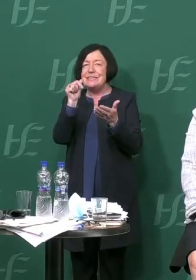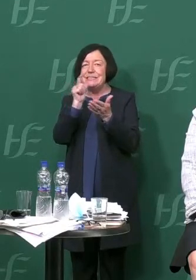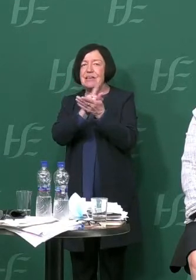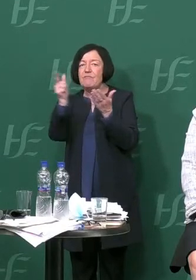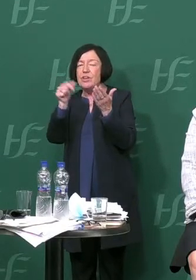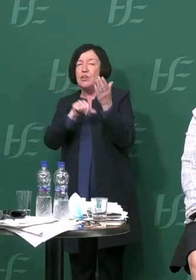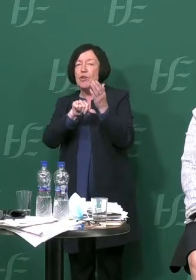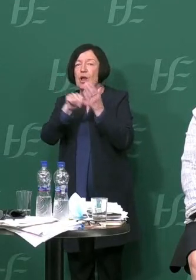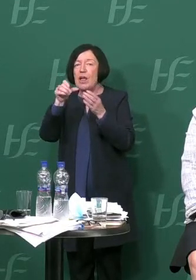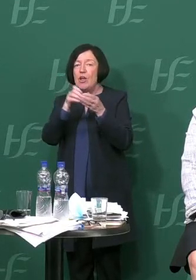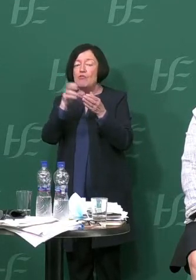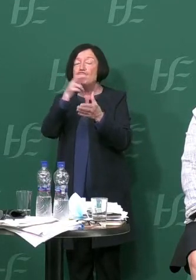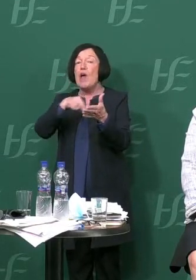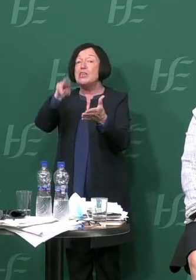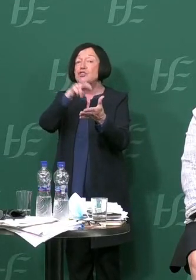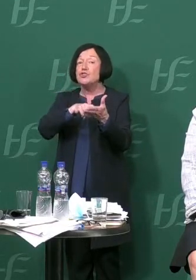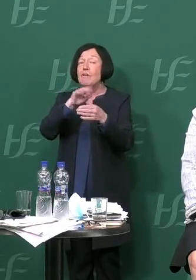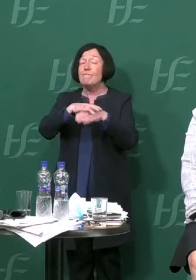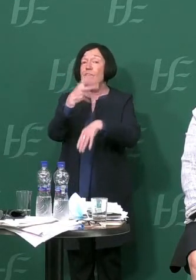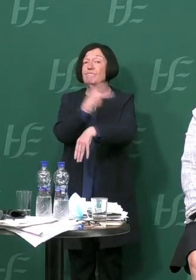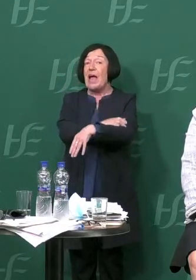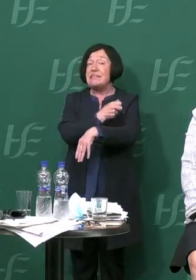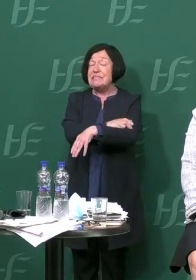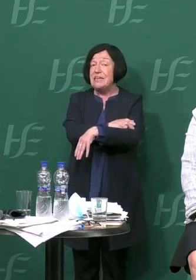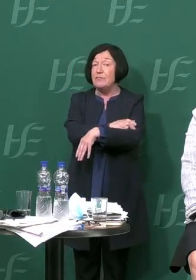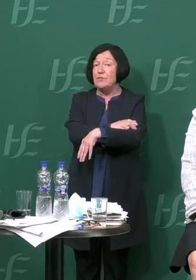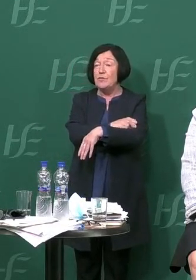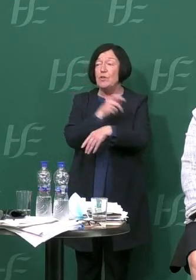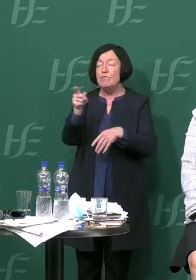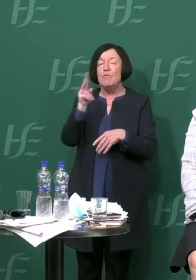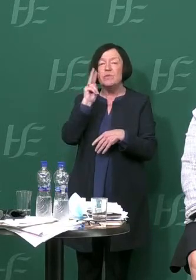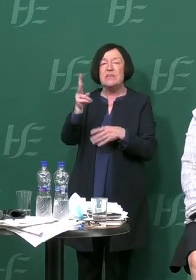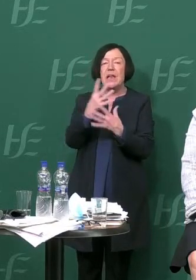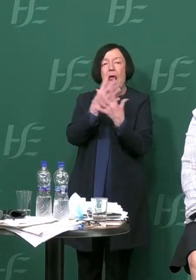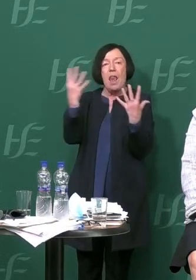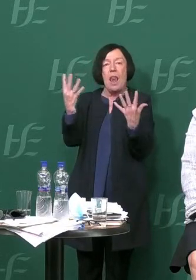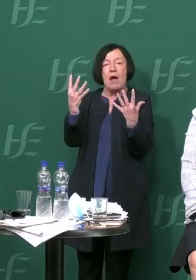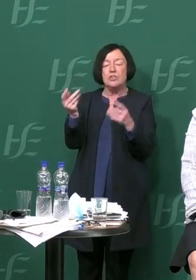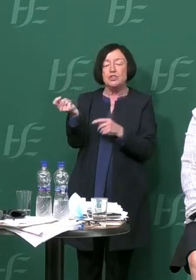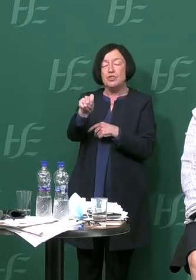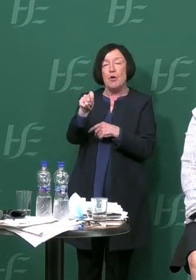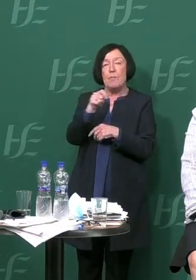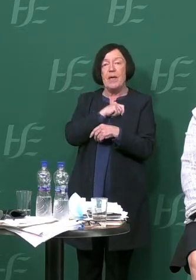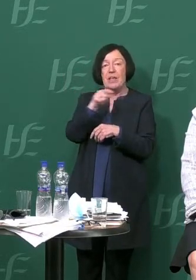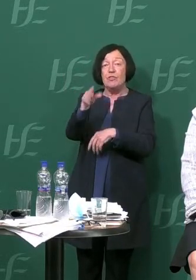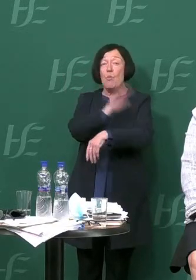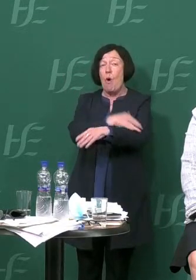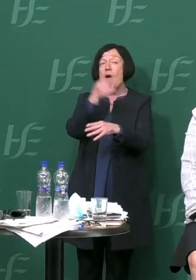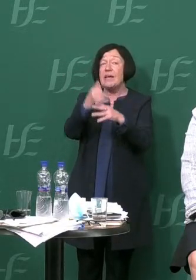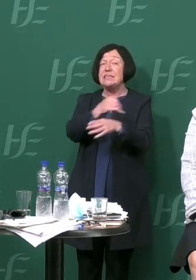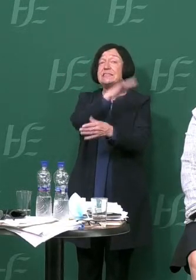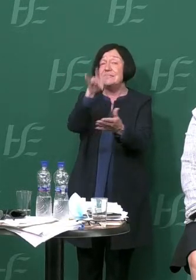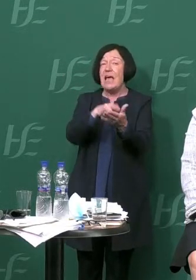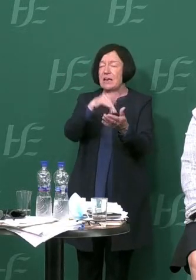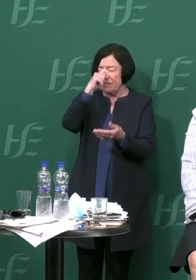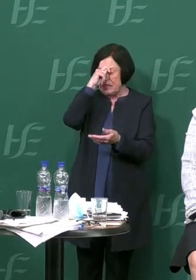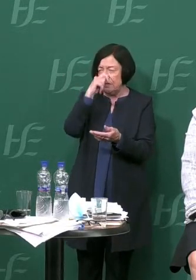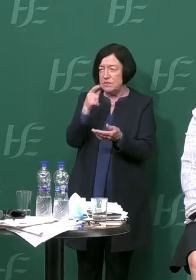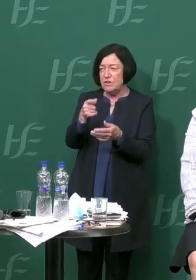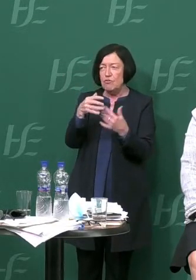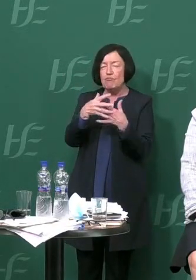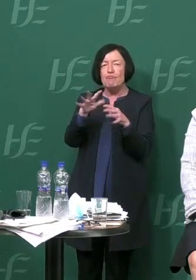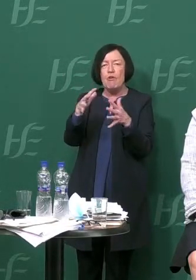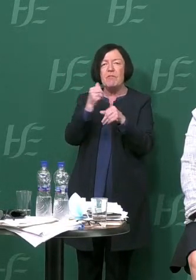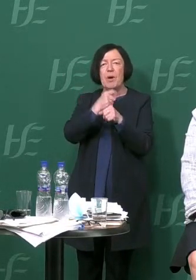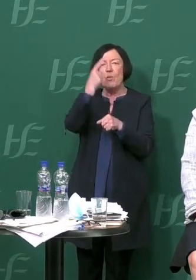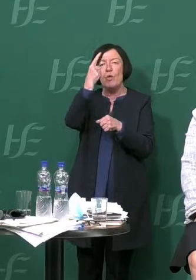who had registered for a vaccine appointment. And obviously you would have seen a lot of them turn up at the walk-in centres. And I think there was roughly